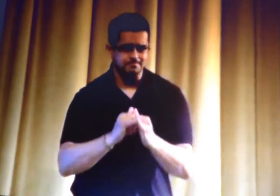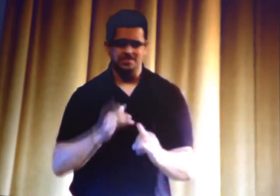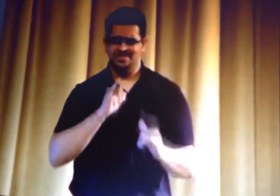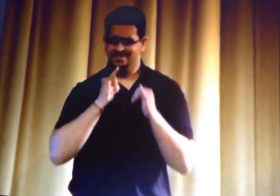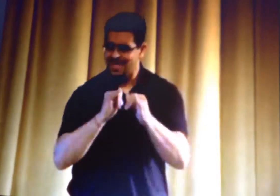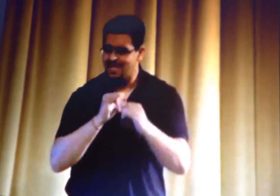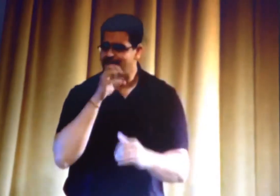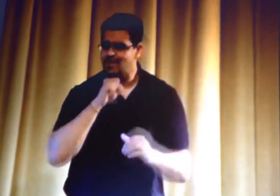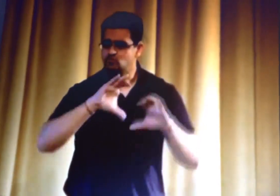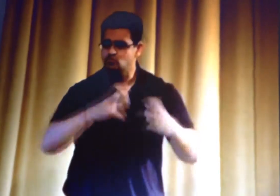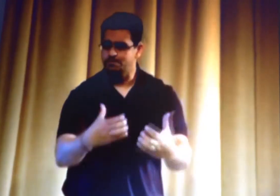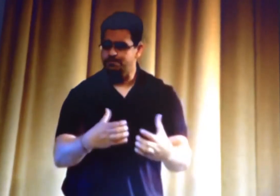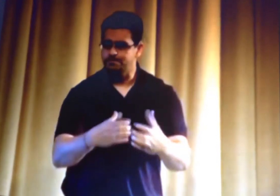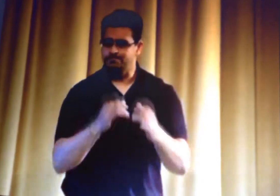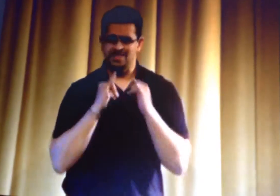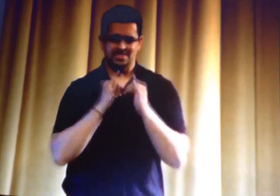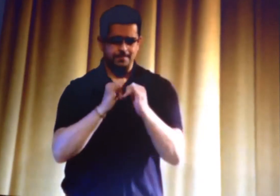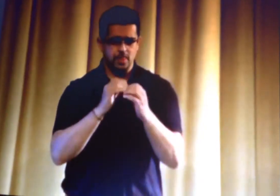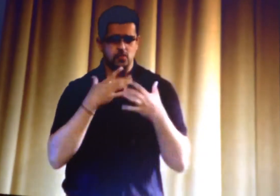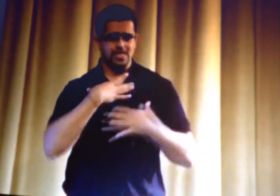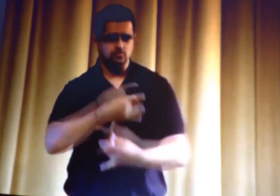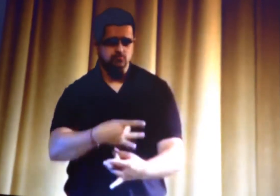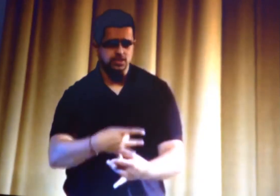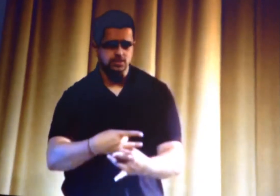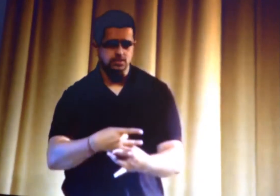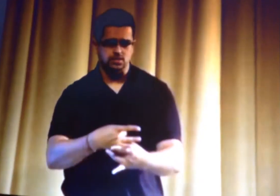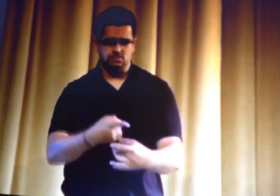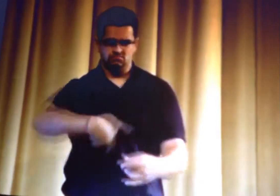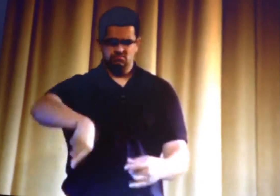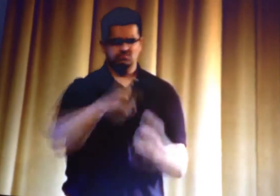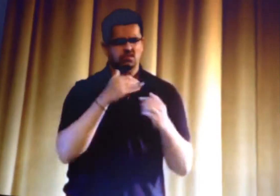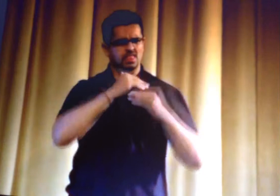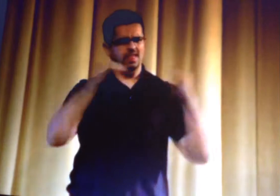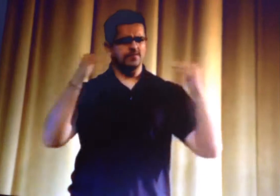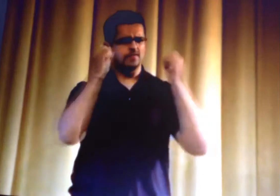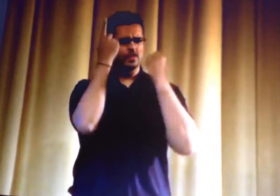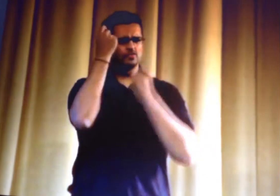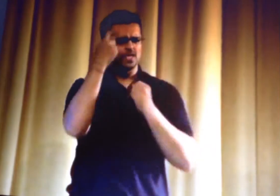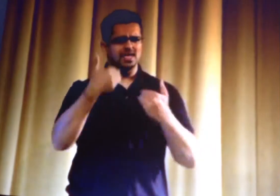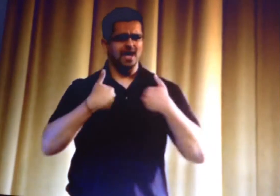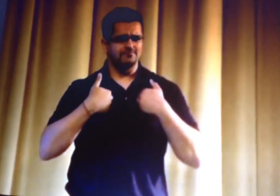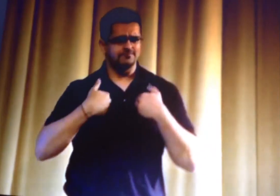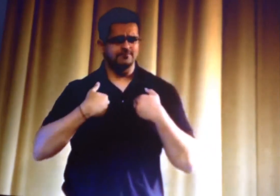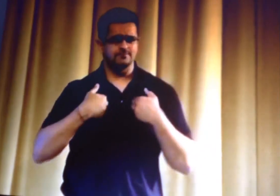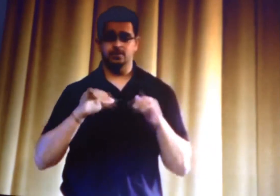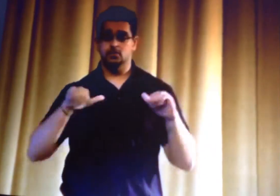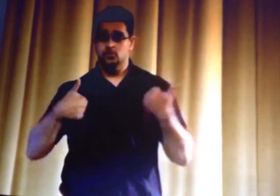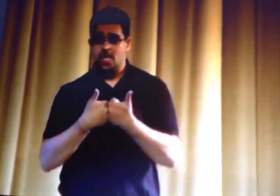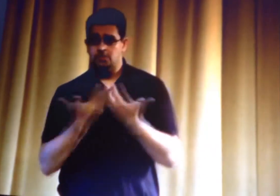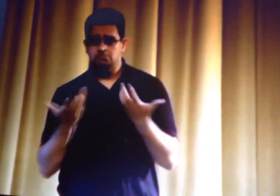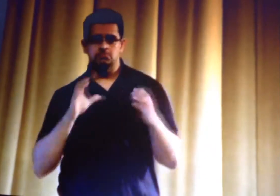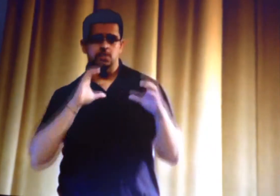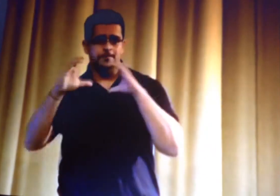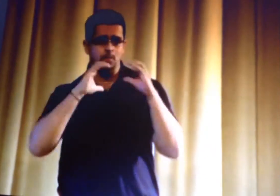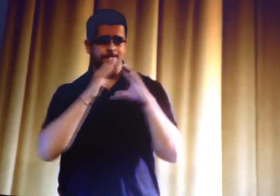What if we sent a group of deaf people, a group of them, to these underdeveloped countries and worked with the deaf people there? And as they were able to work together in groups,